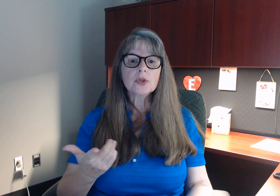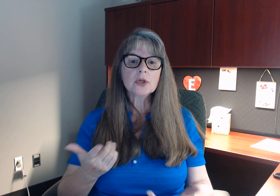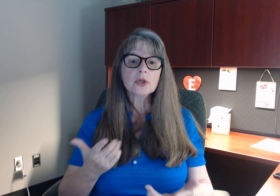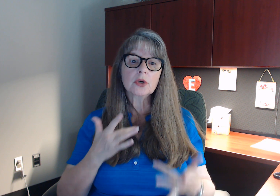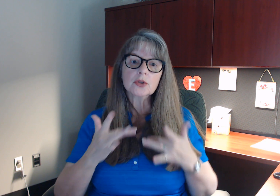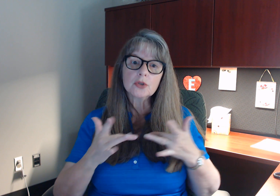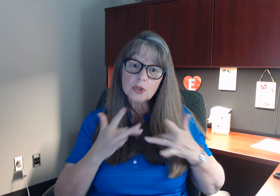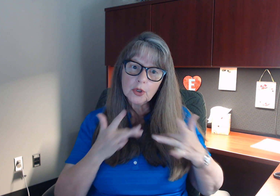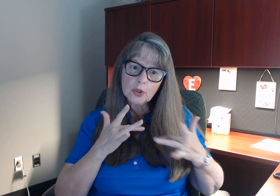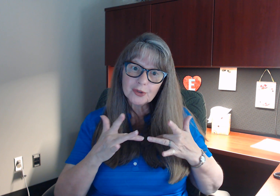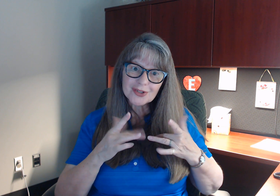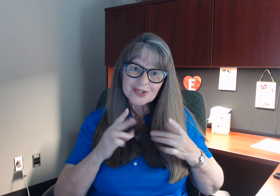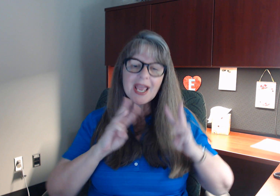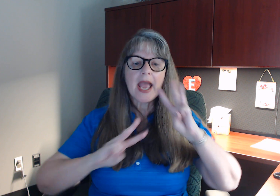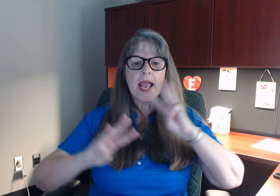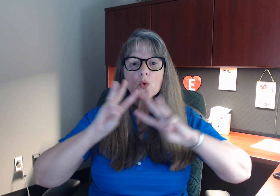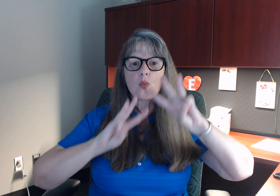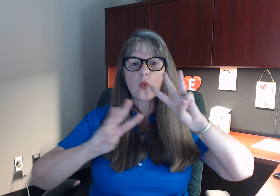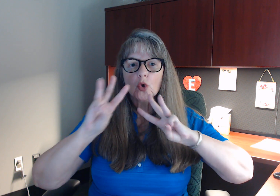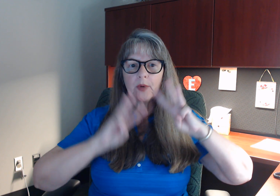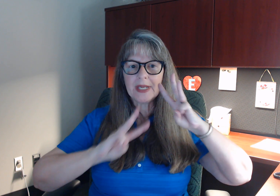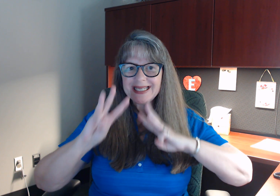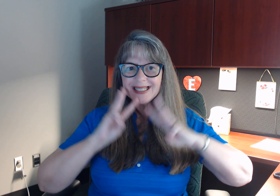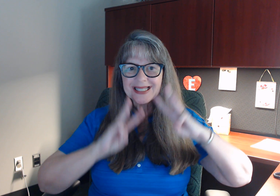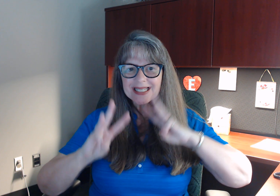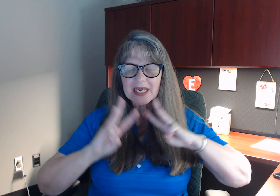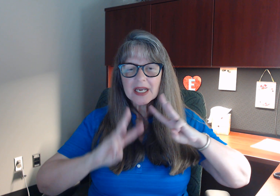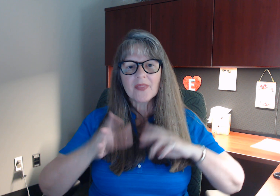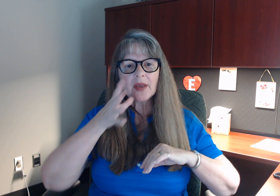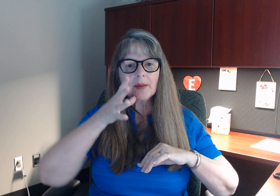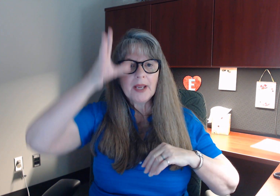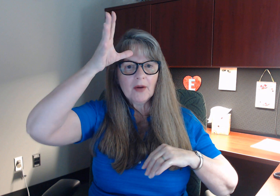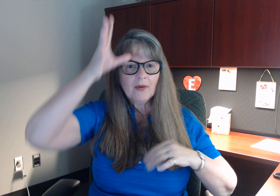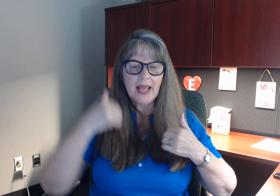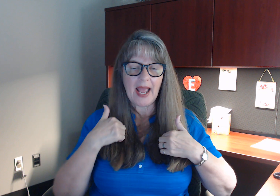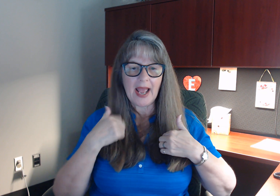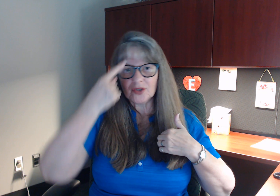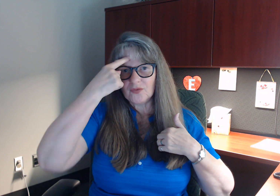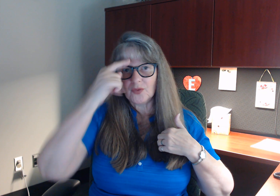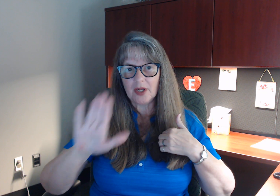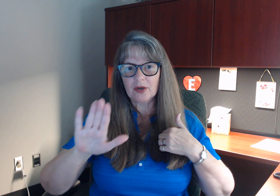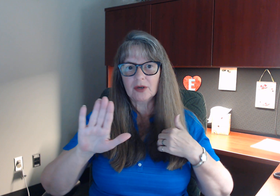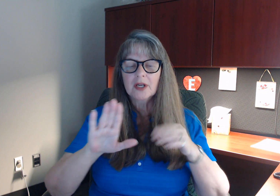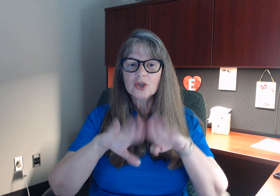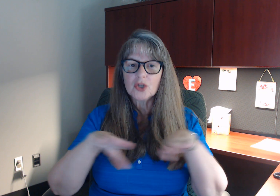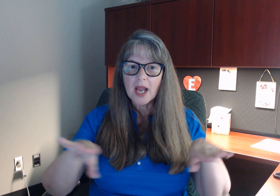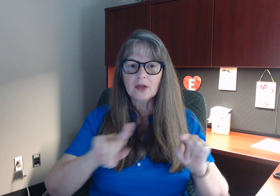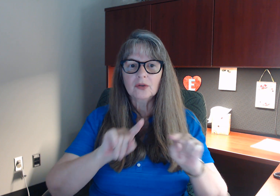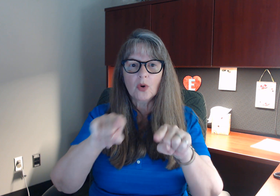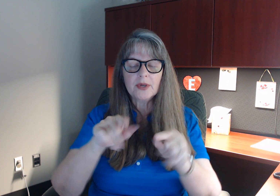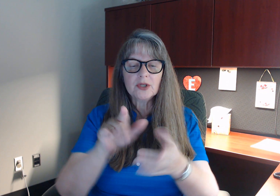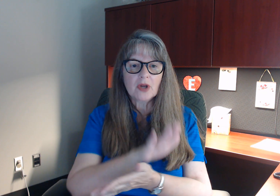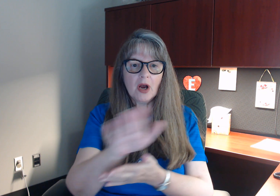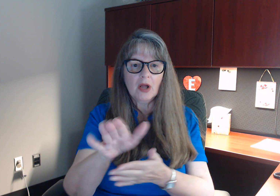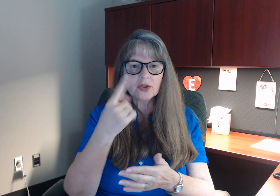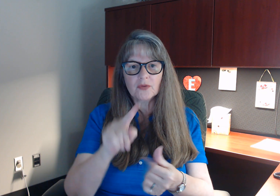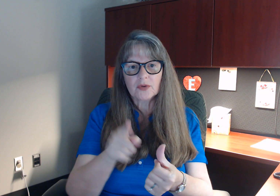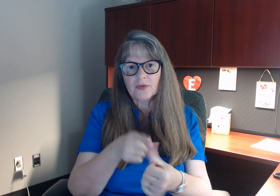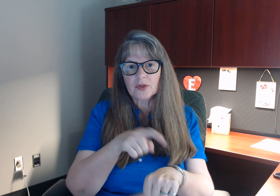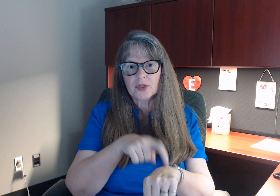the concerns and worries that a parent has for their child going to college for the first